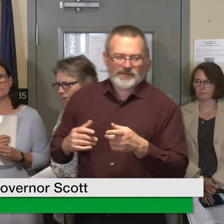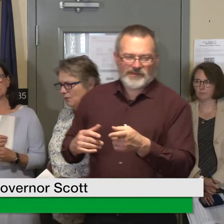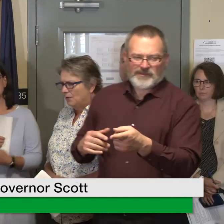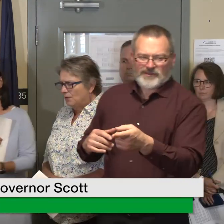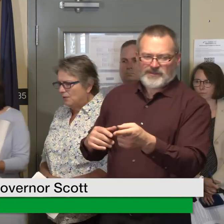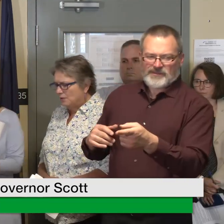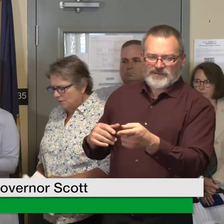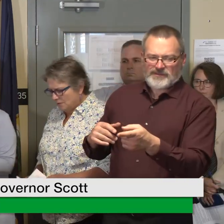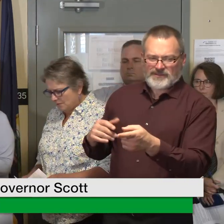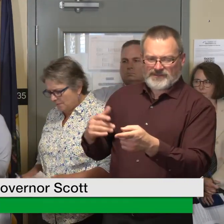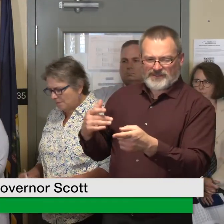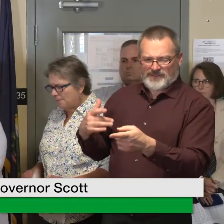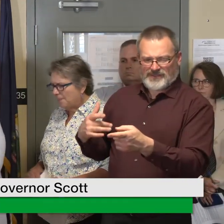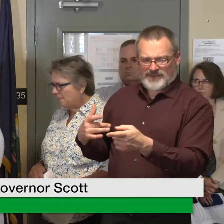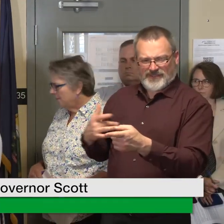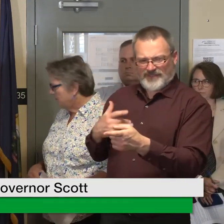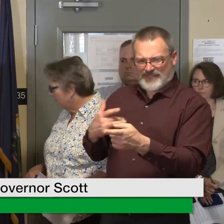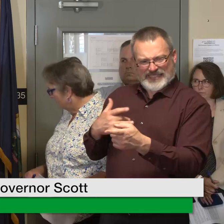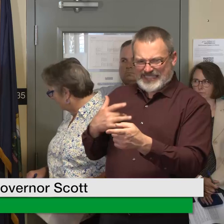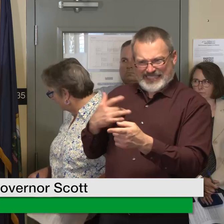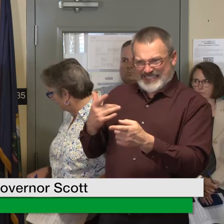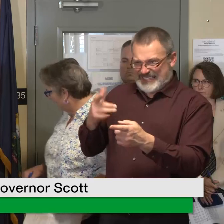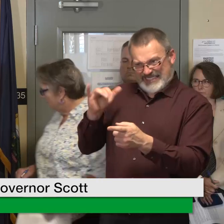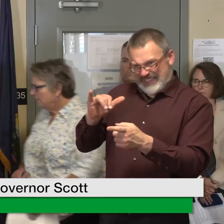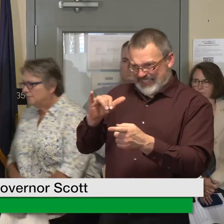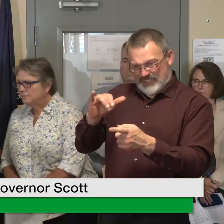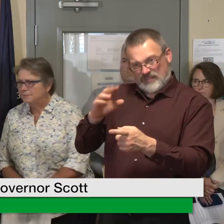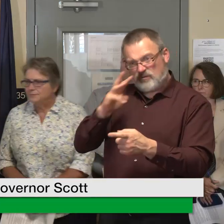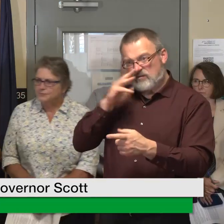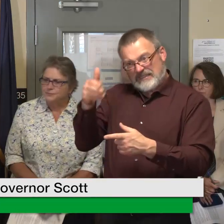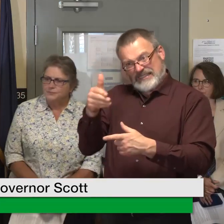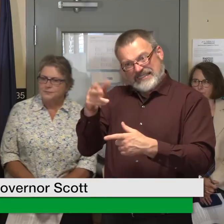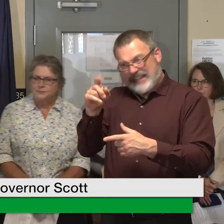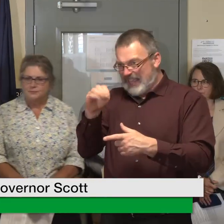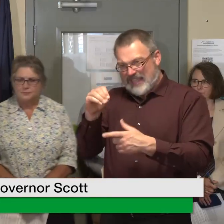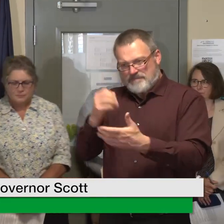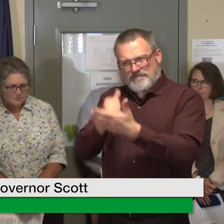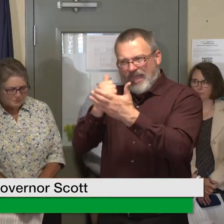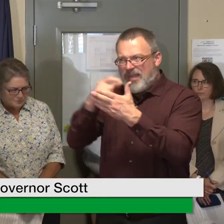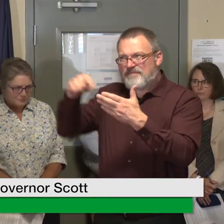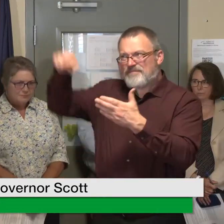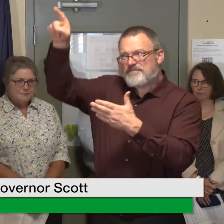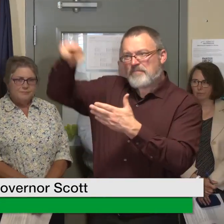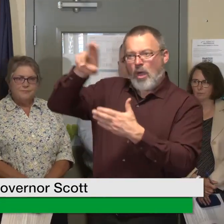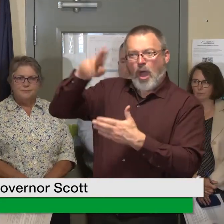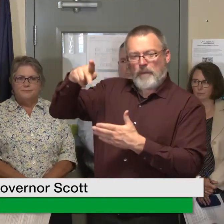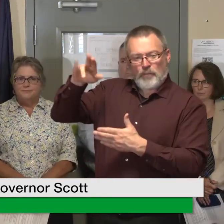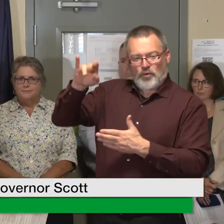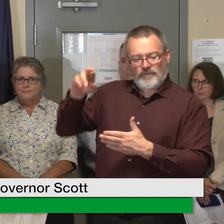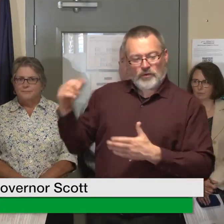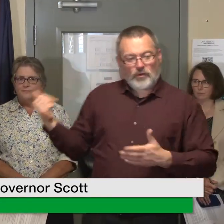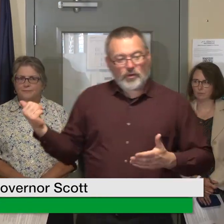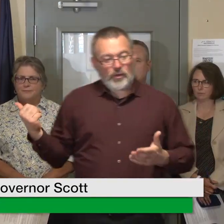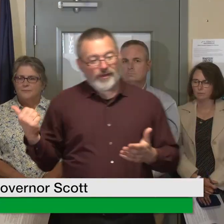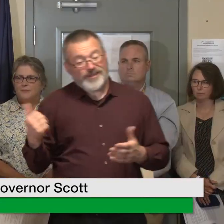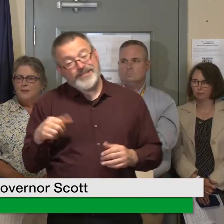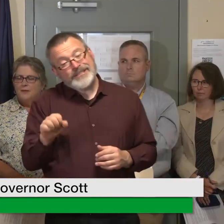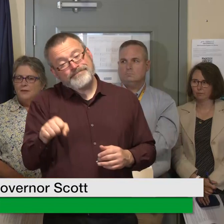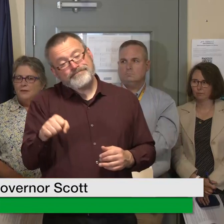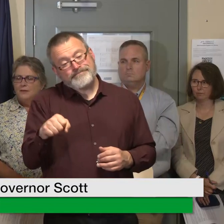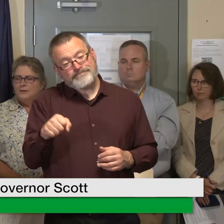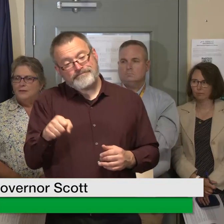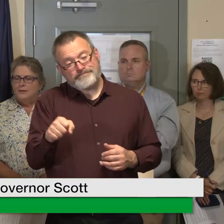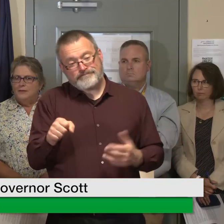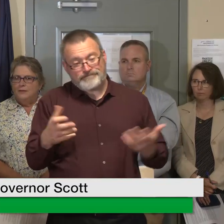is going to help the people upstream. No, I think that's a fair assessment, and that's in some ways where